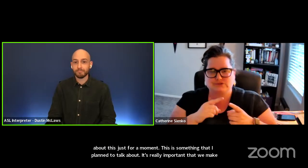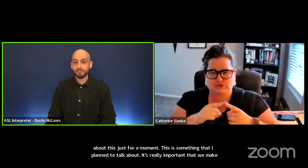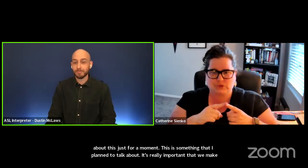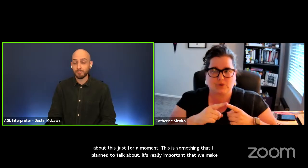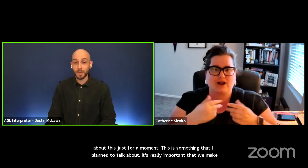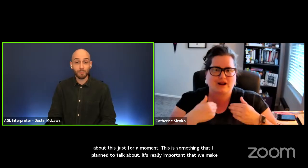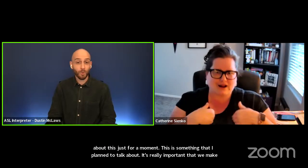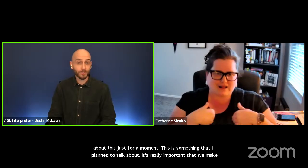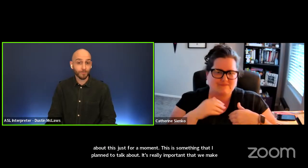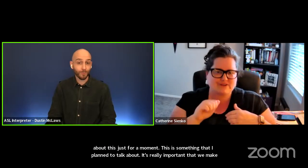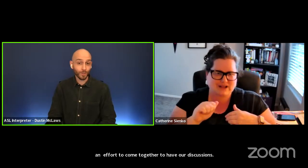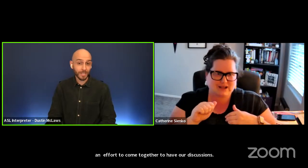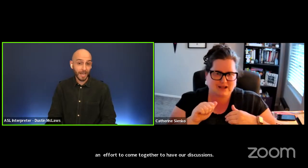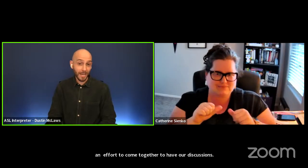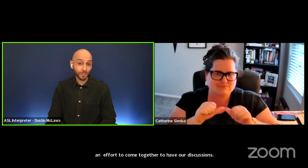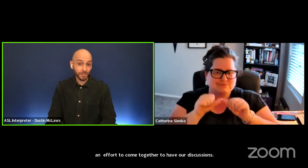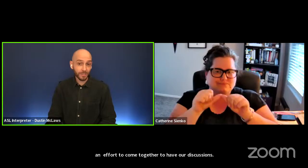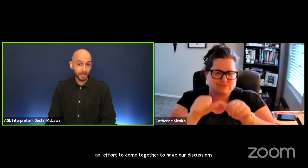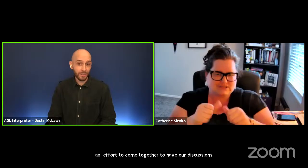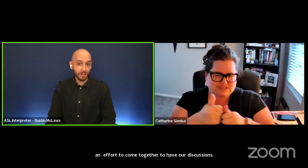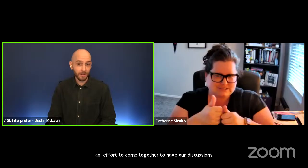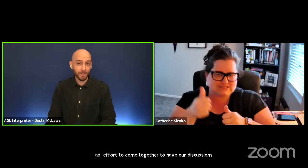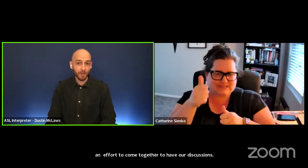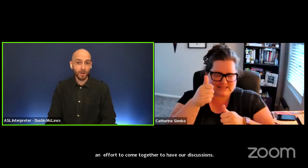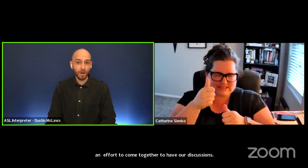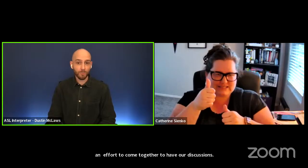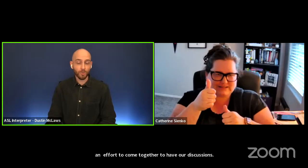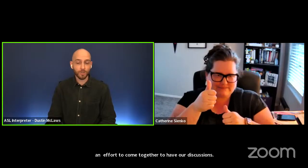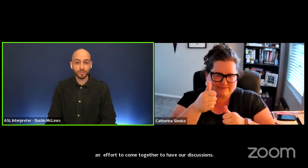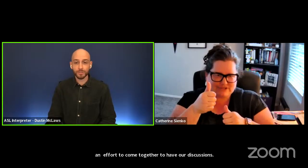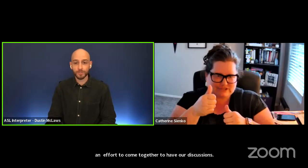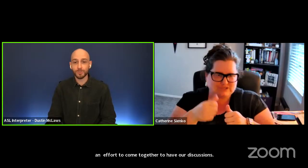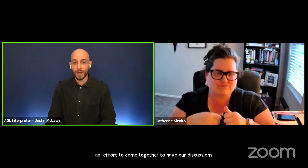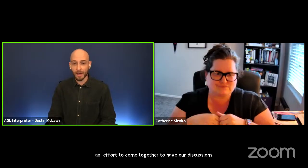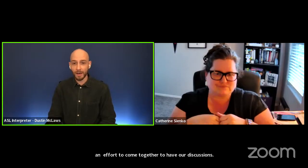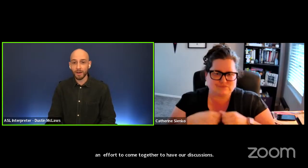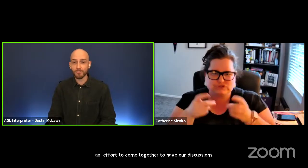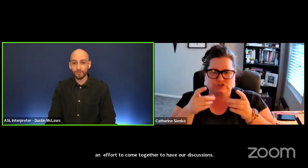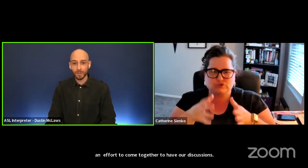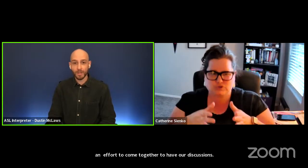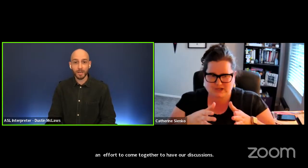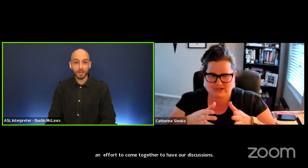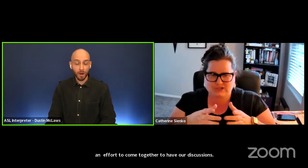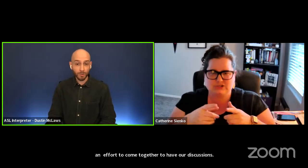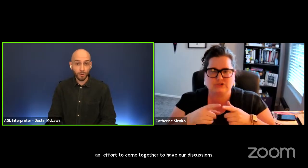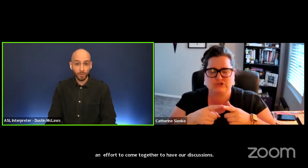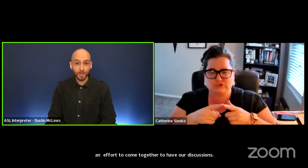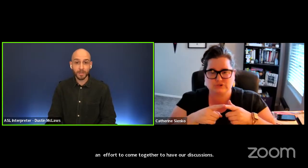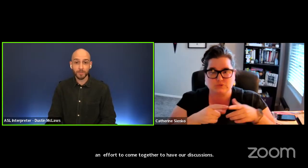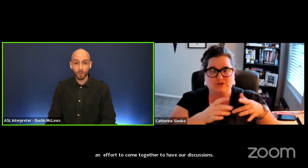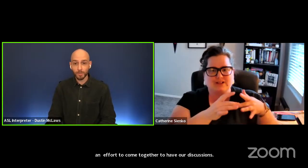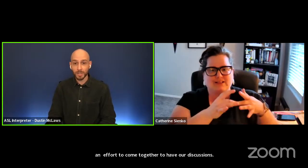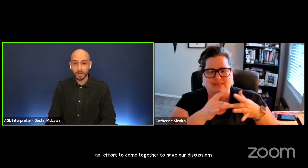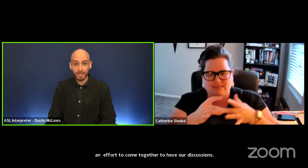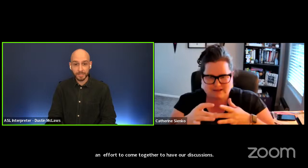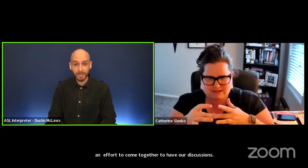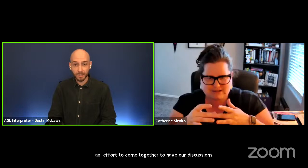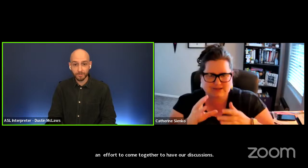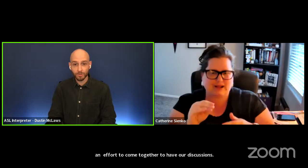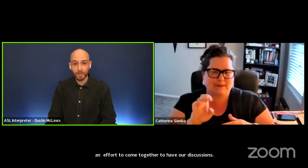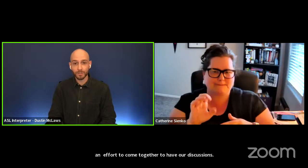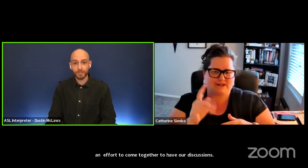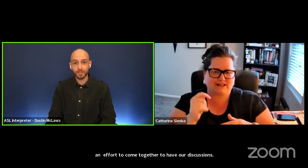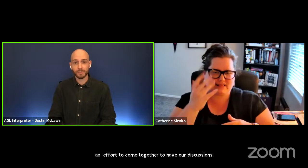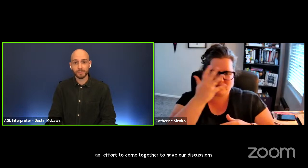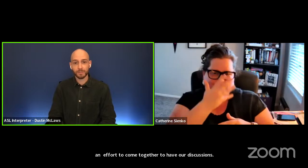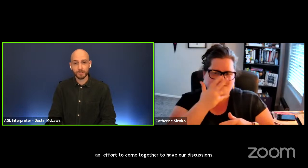It's important for the agency, of course, to have an ongoing and permanent